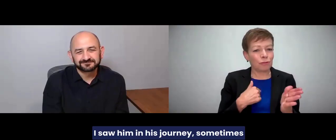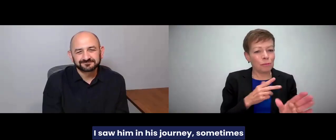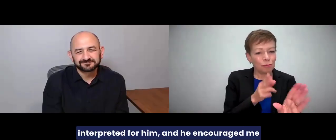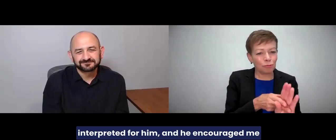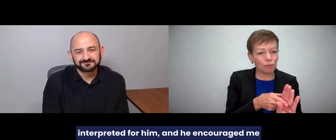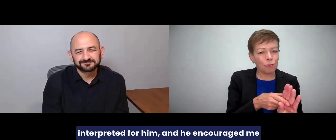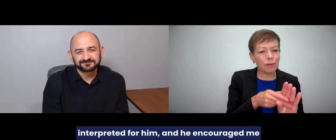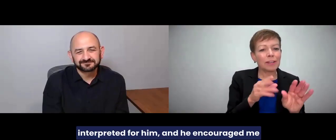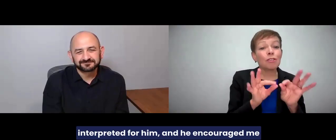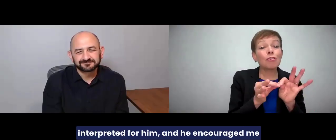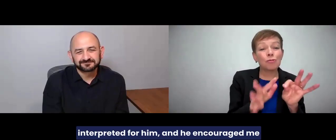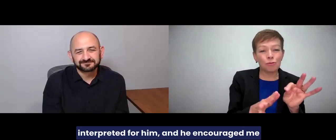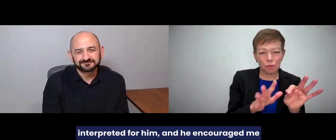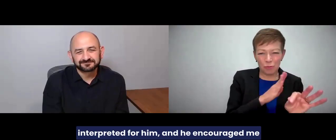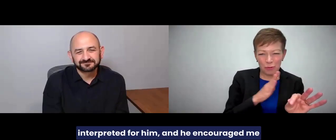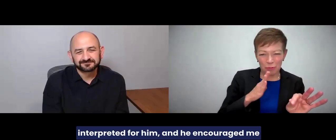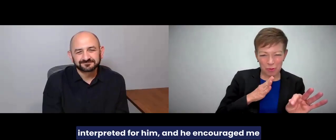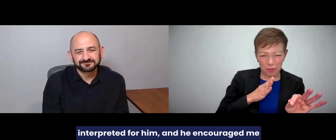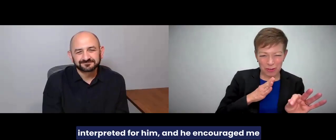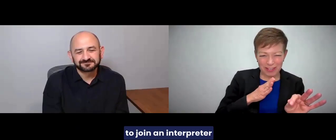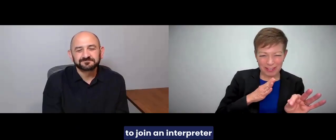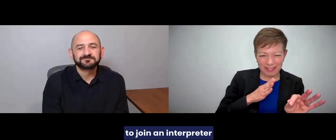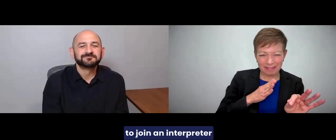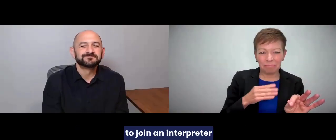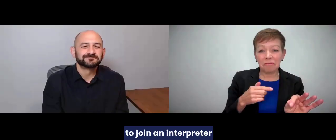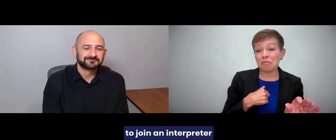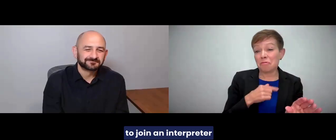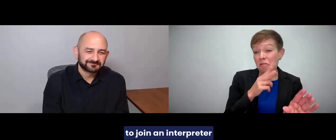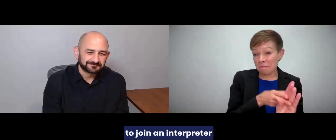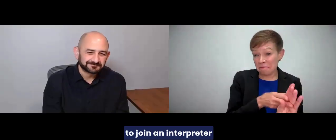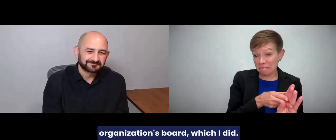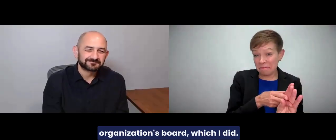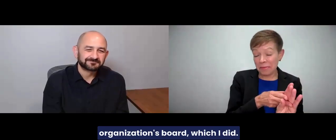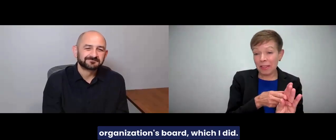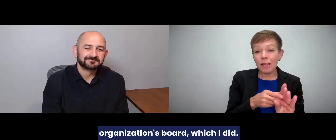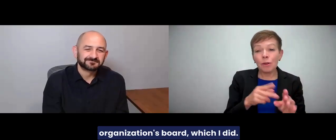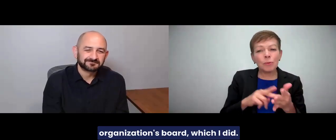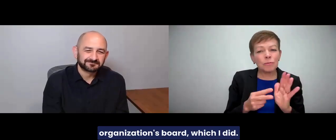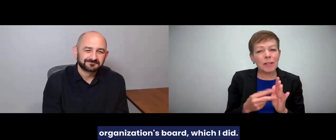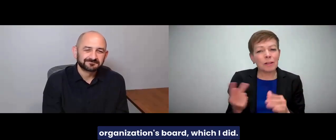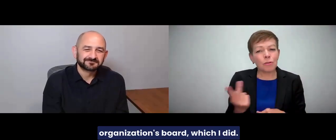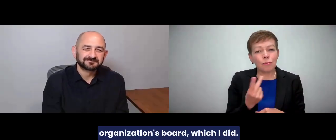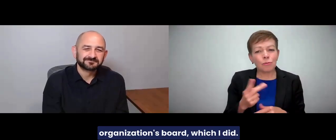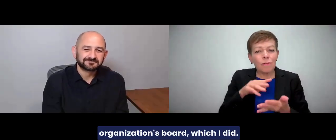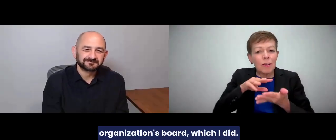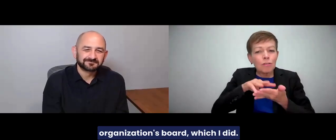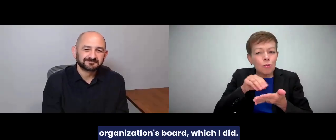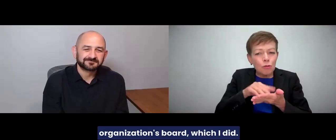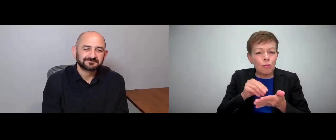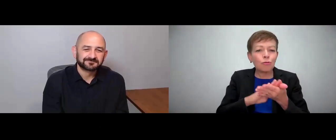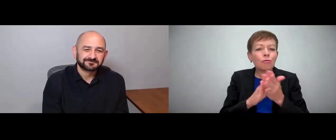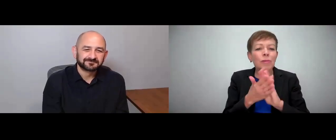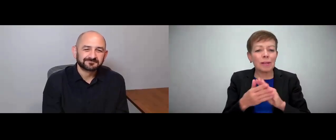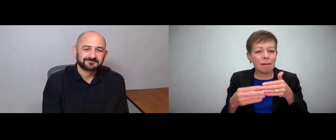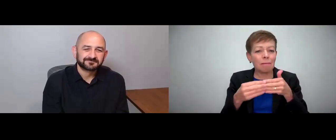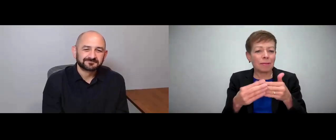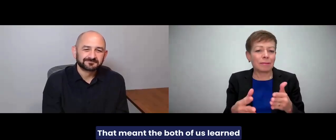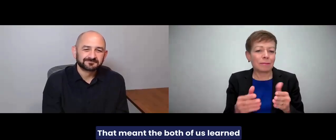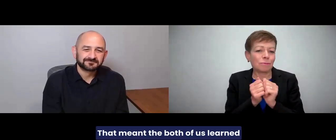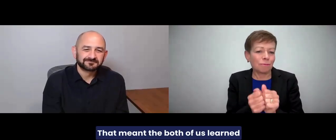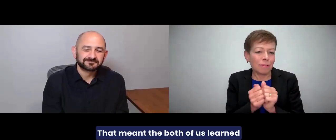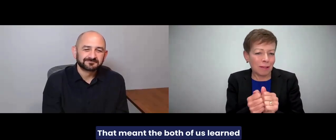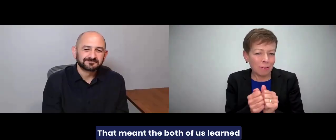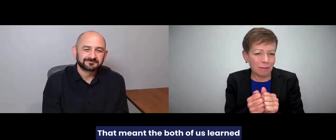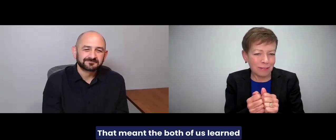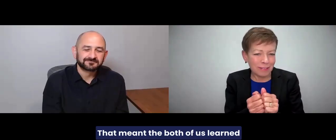journey, sometimes interpreted for him, and he encouraged me to join an interpreter organization's board, which I did.